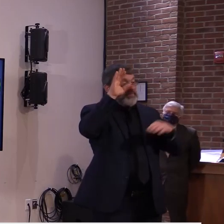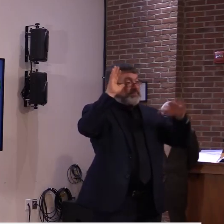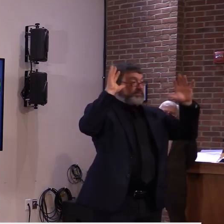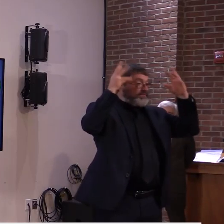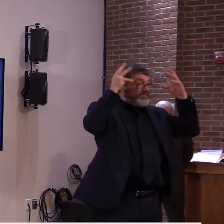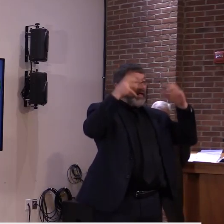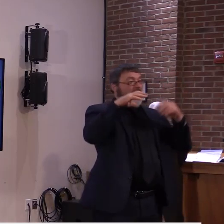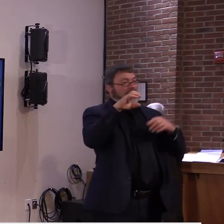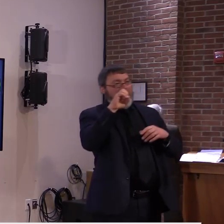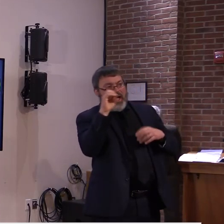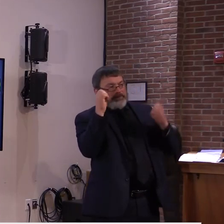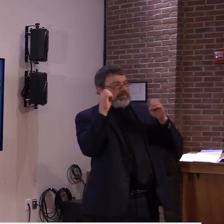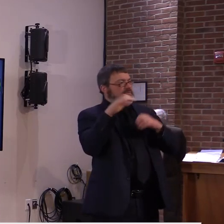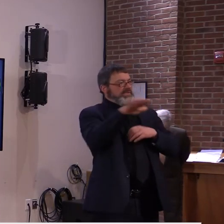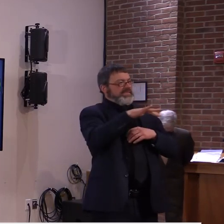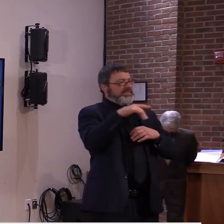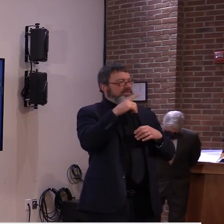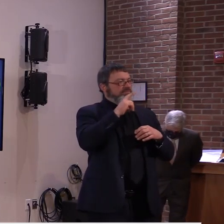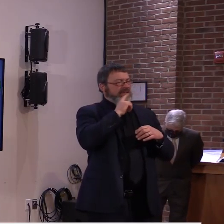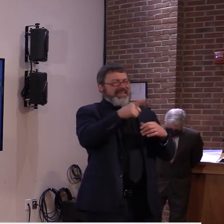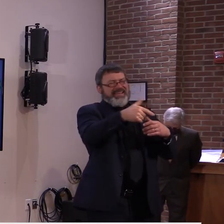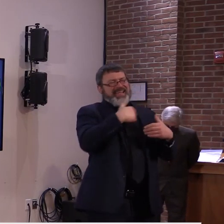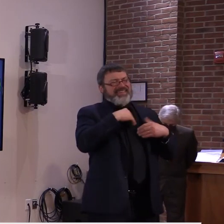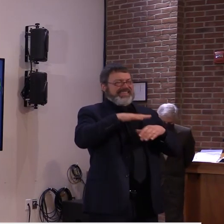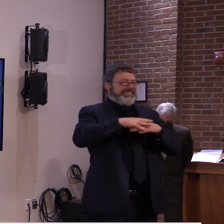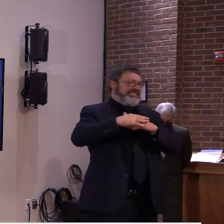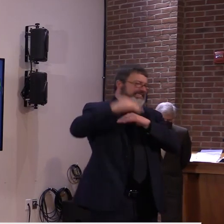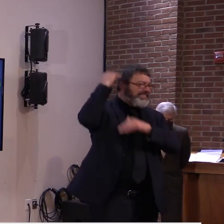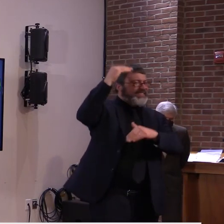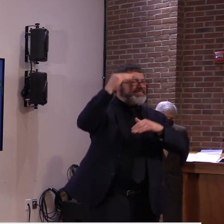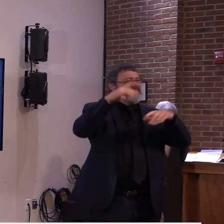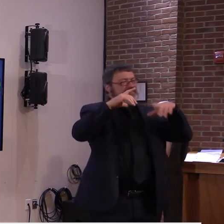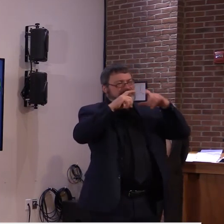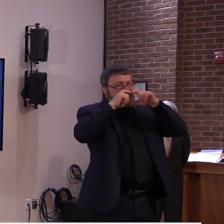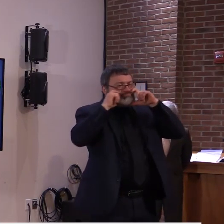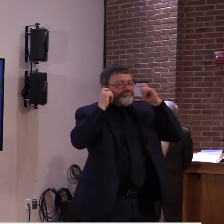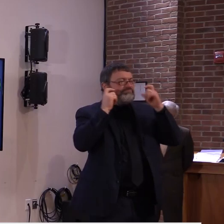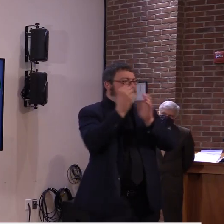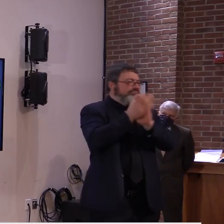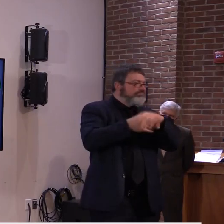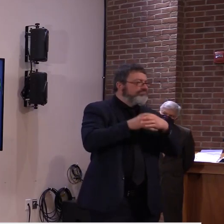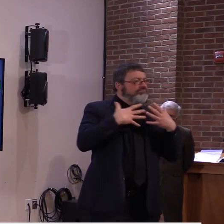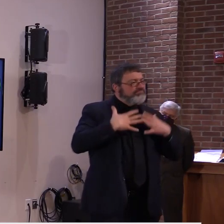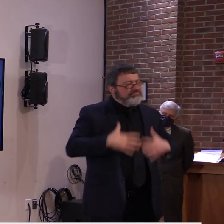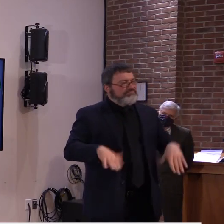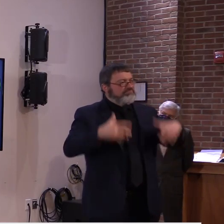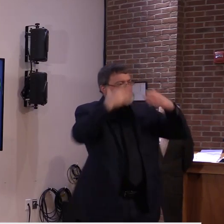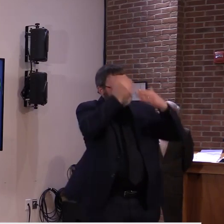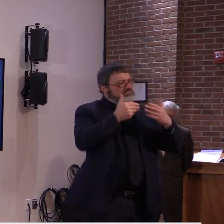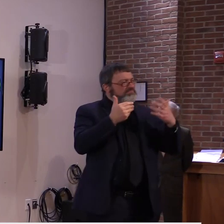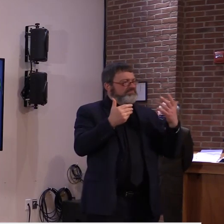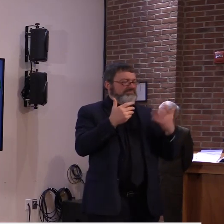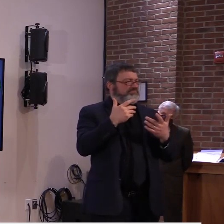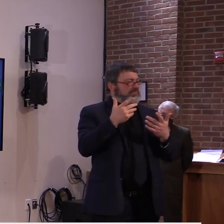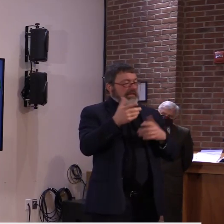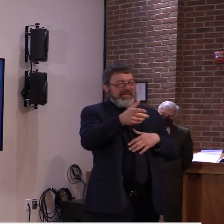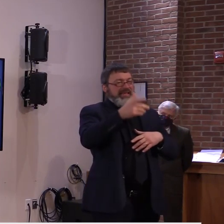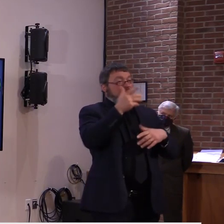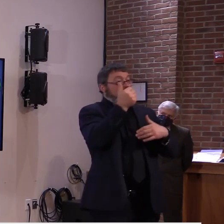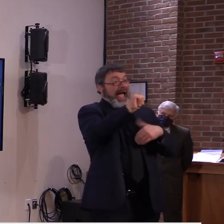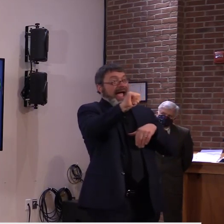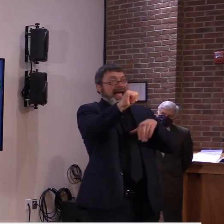facility. That's all I can think about. The good news is, no matter which scenario we choose, the EMS staff